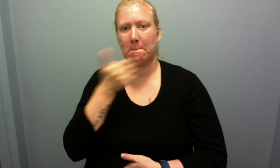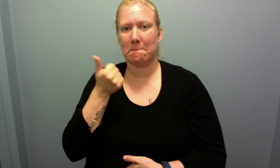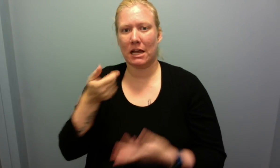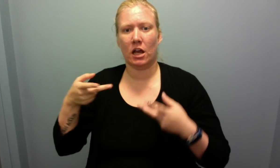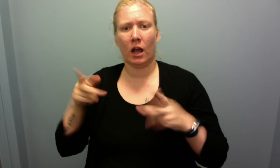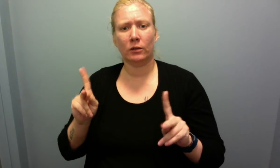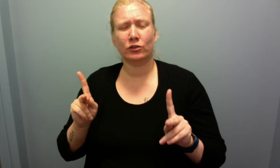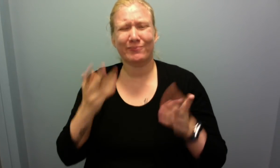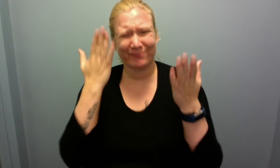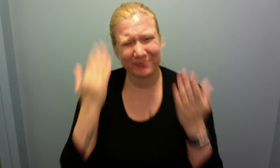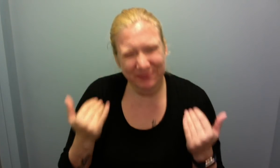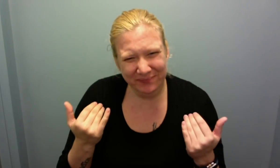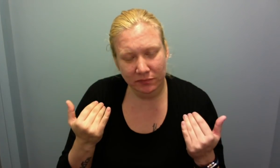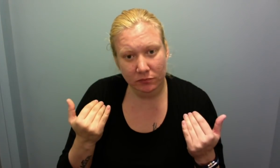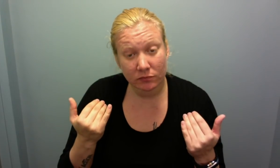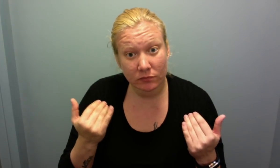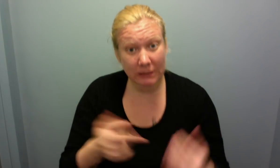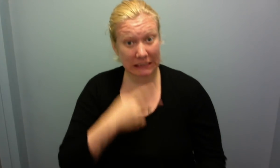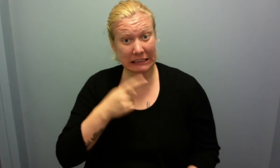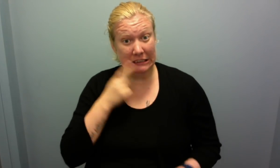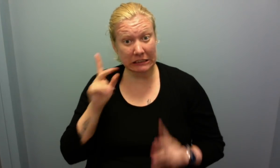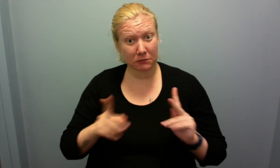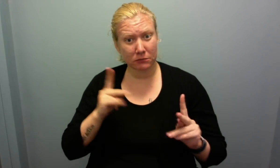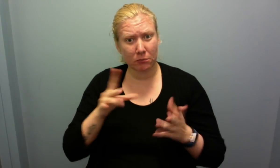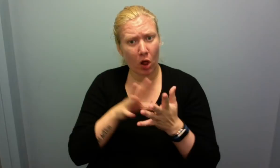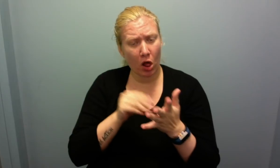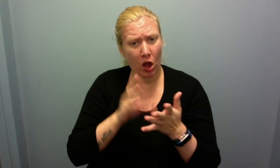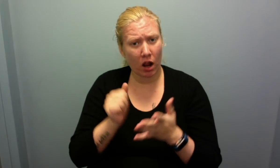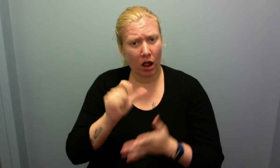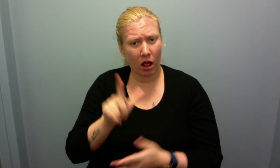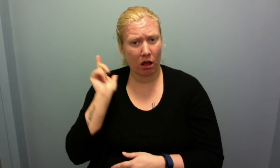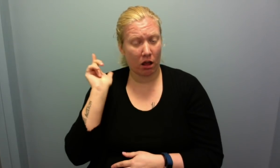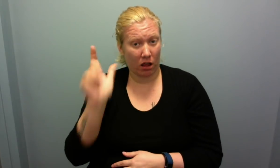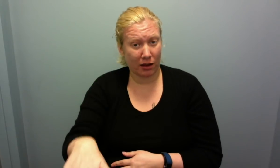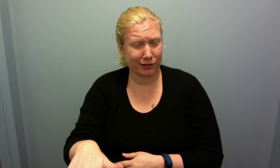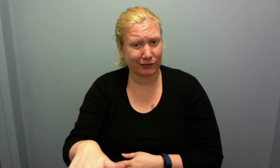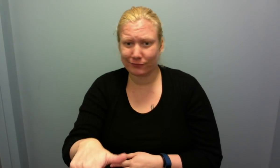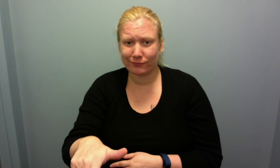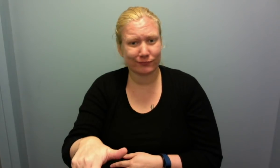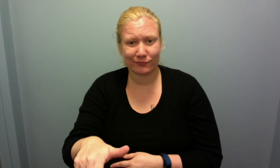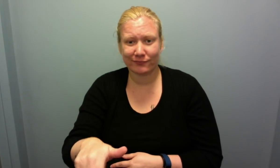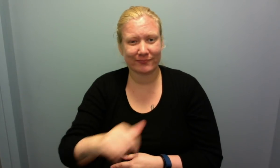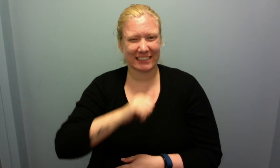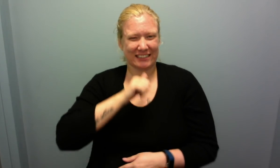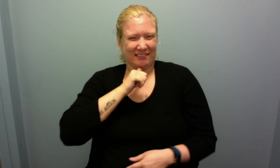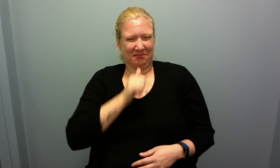person, best option is a CODA. Hearing people can learn and study